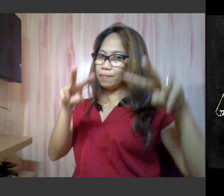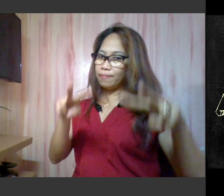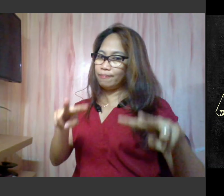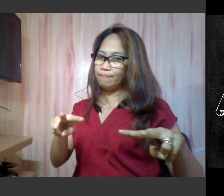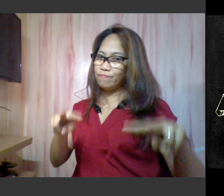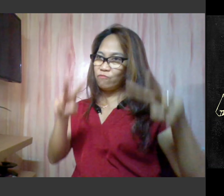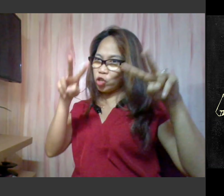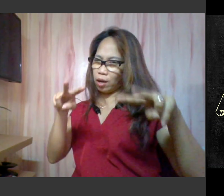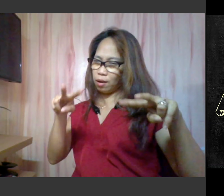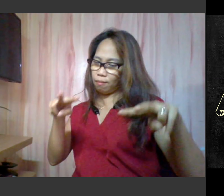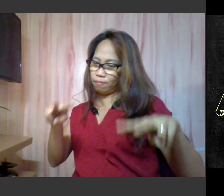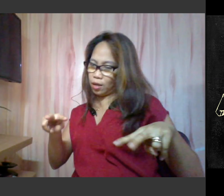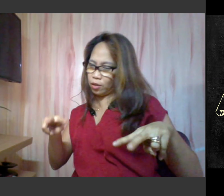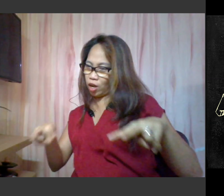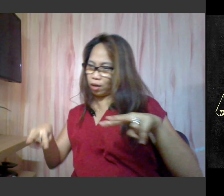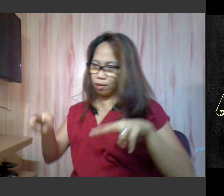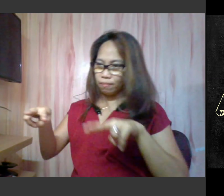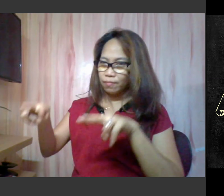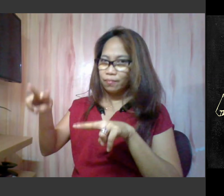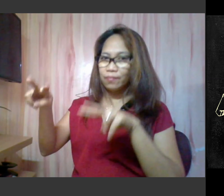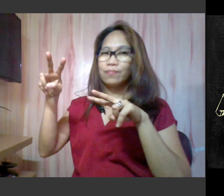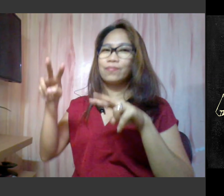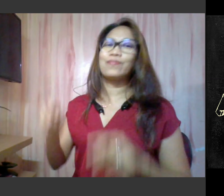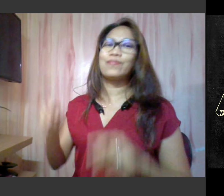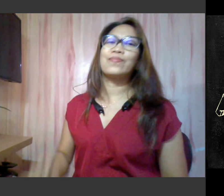the checking, checking.